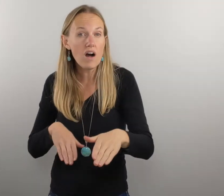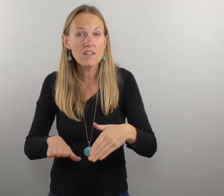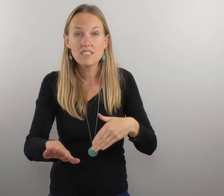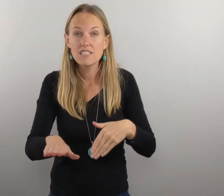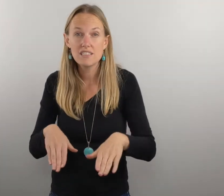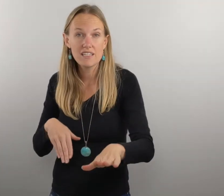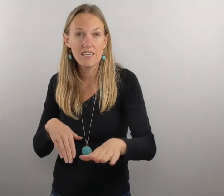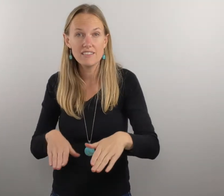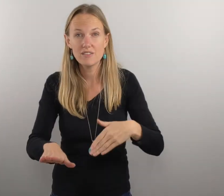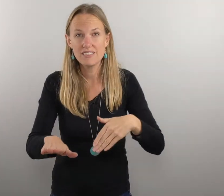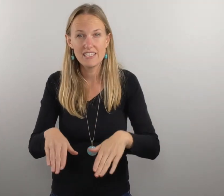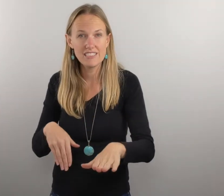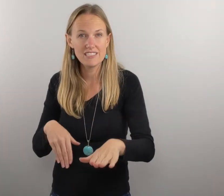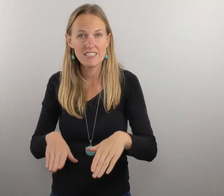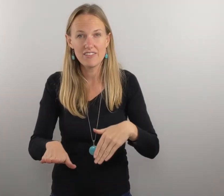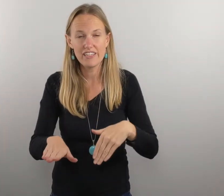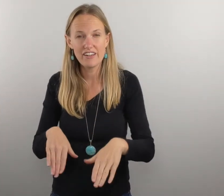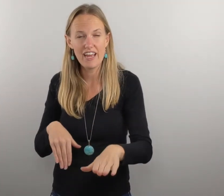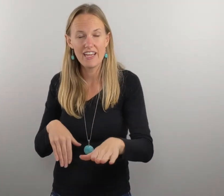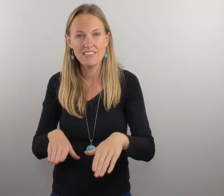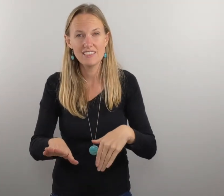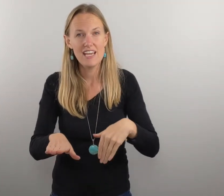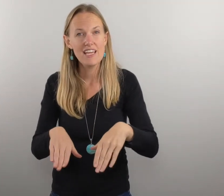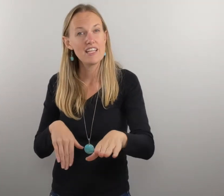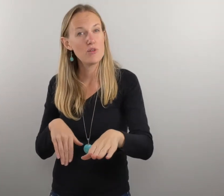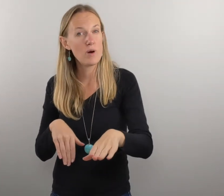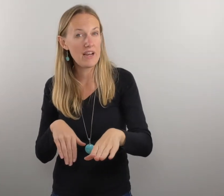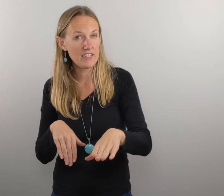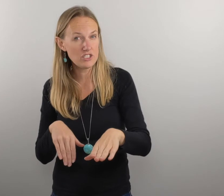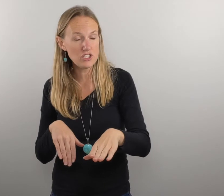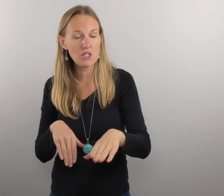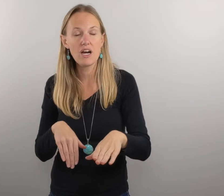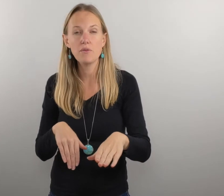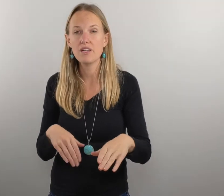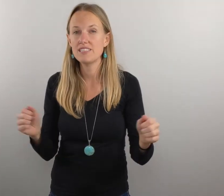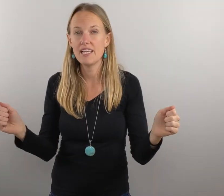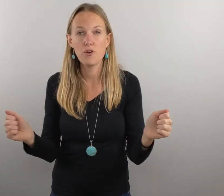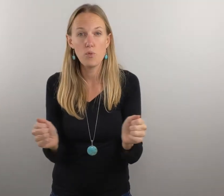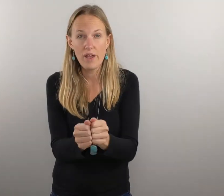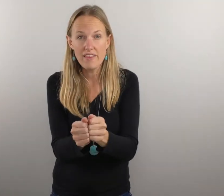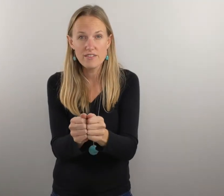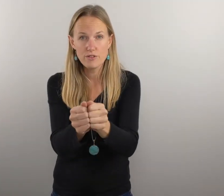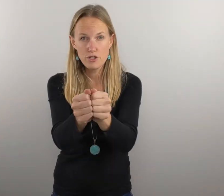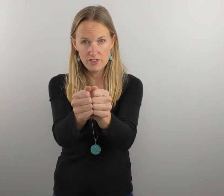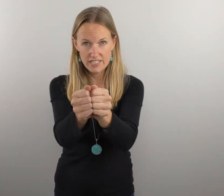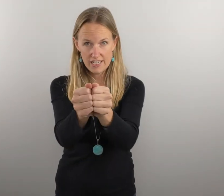walked, okay, so once again, just shuffling your hands. And then where angels trod, we're gonna say with, so two fists